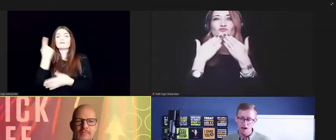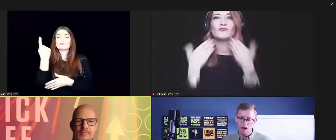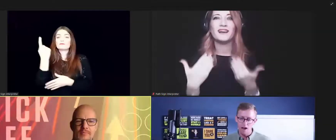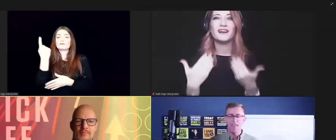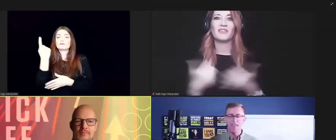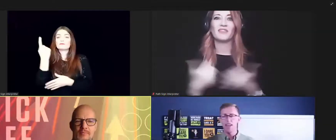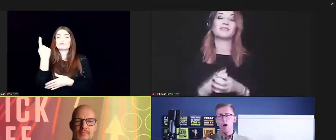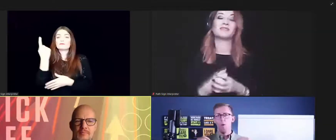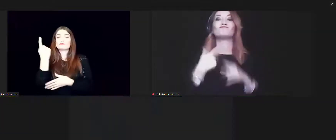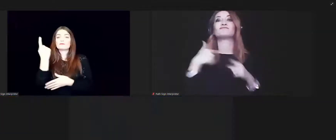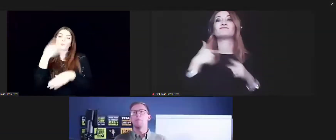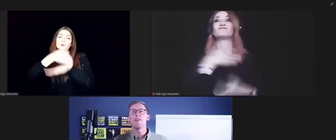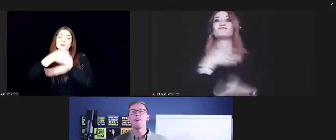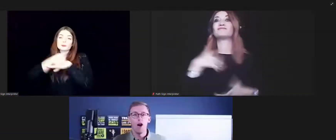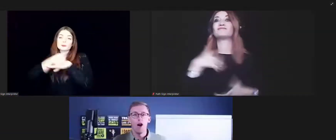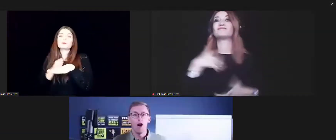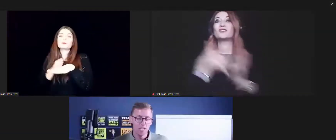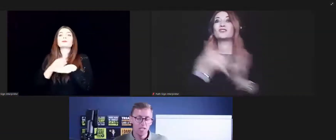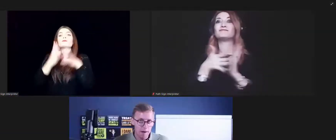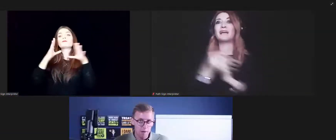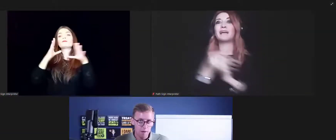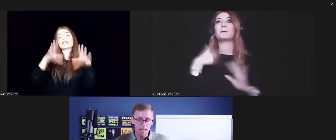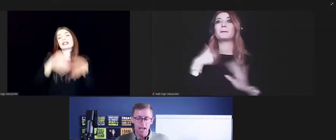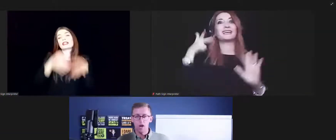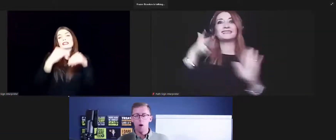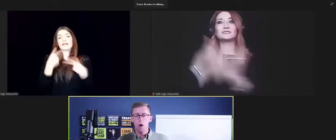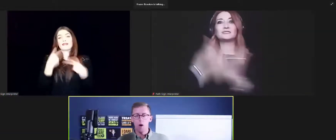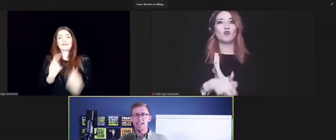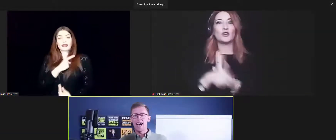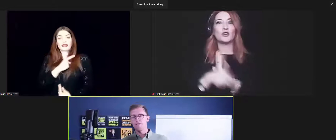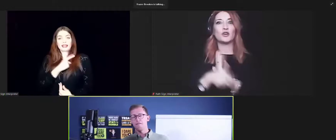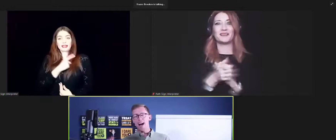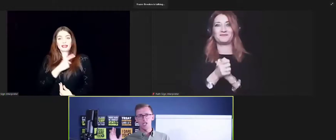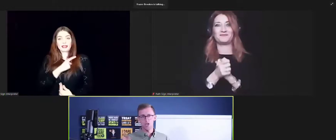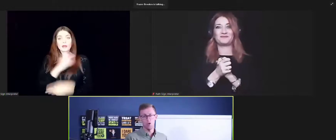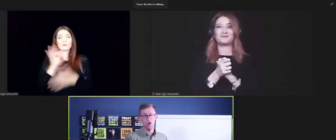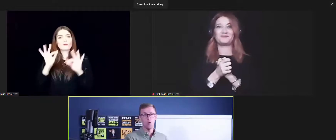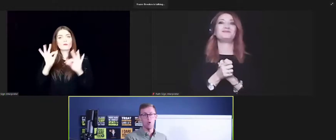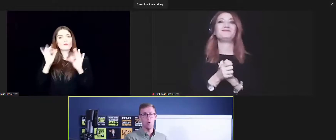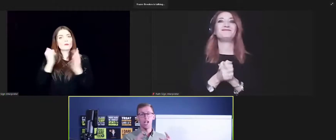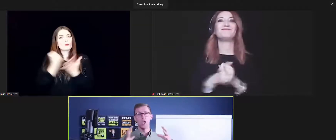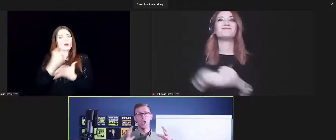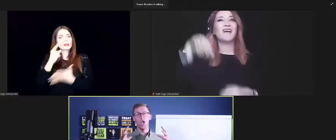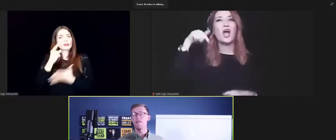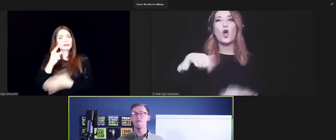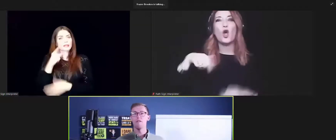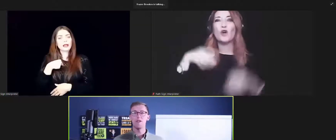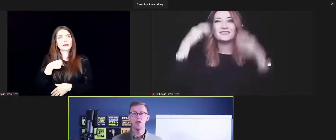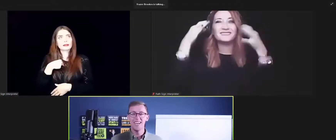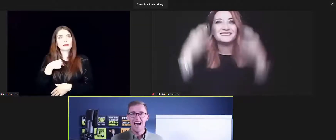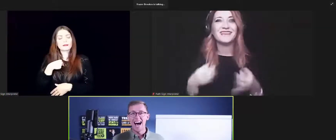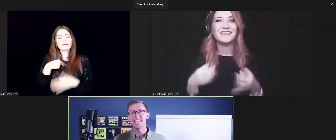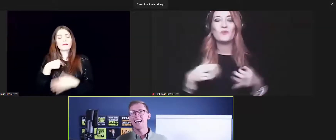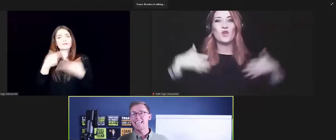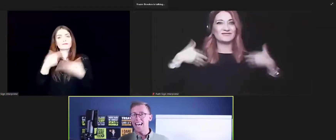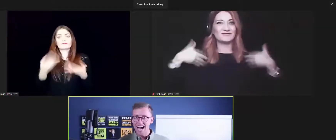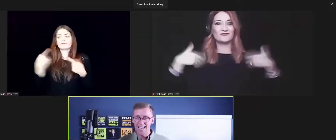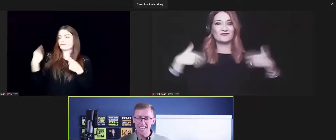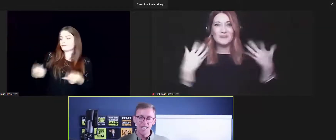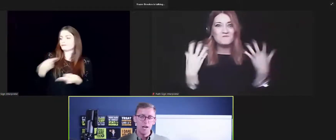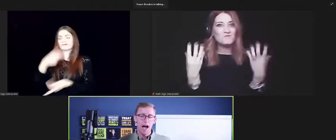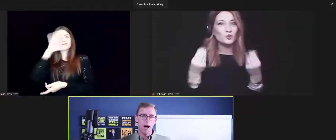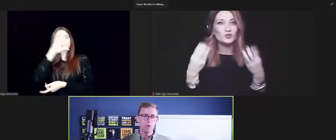today. And then we're going to be having a lot of fun today. I'm going to be going as fast through a lot of information as I